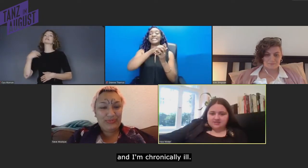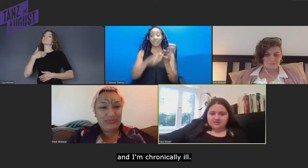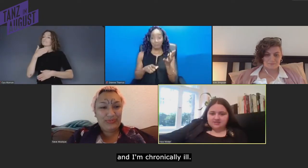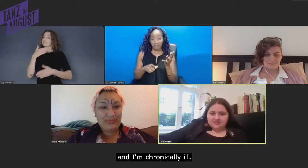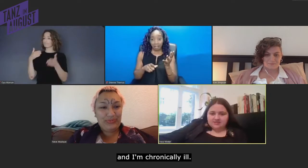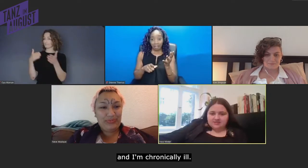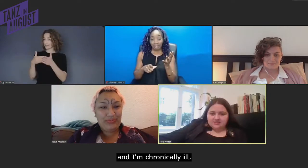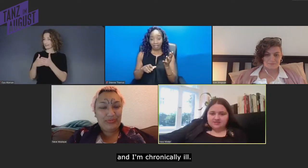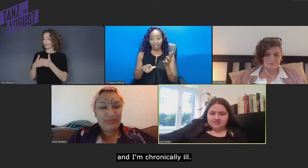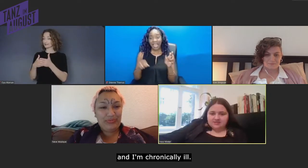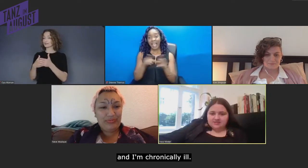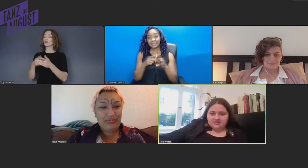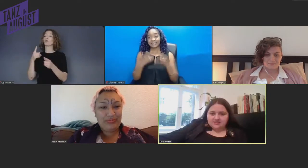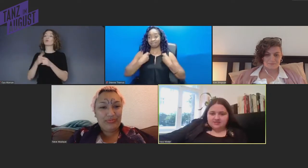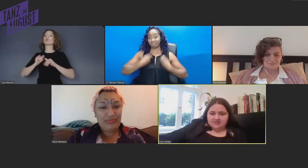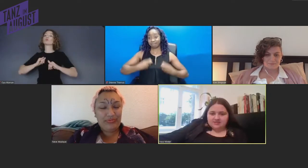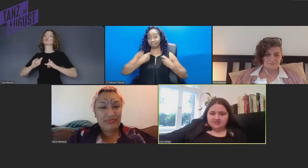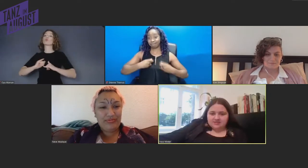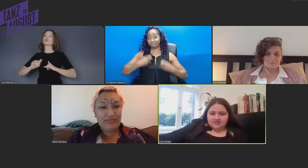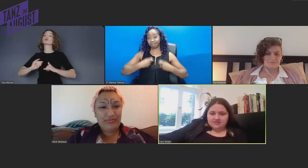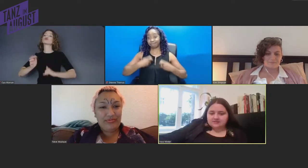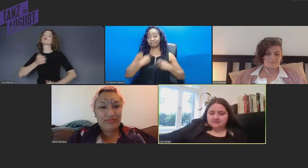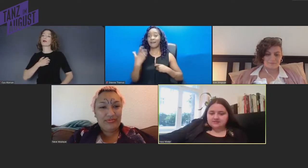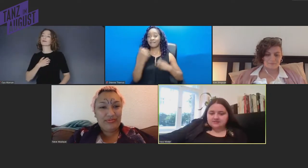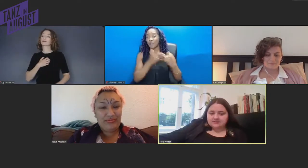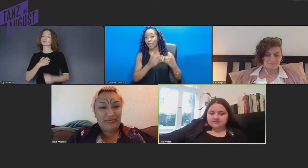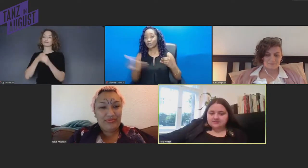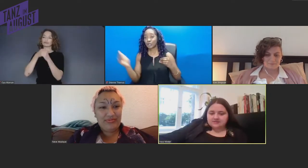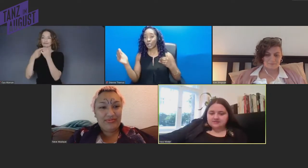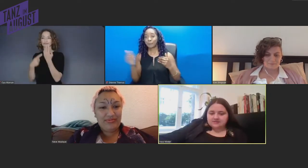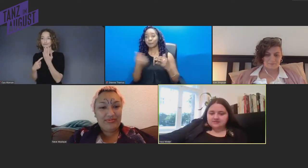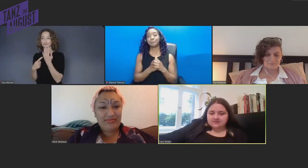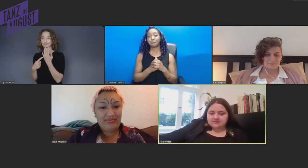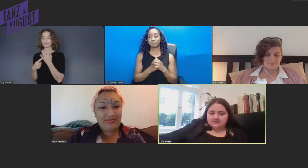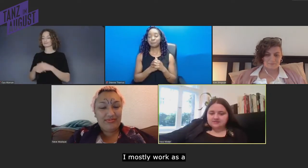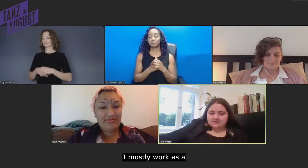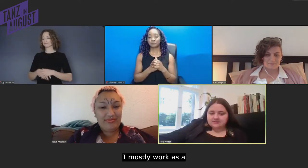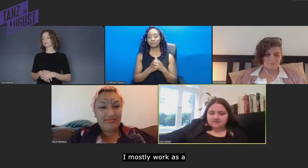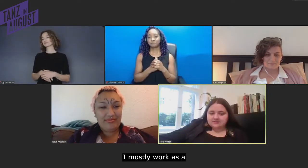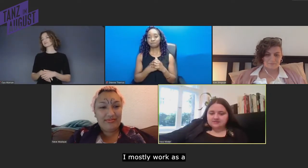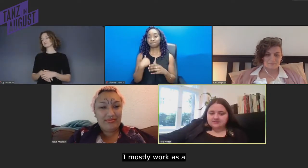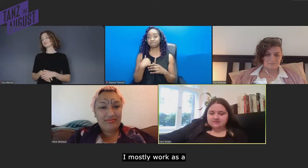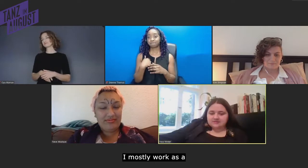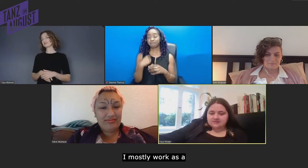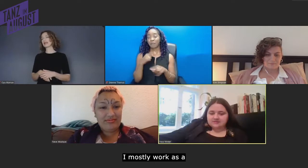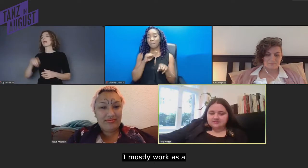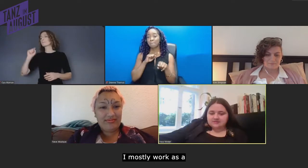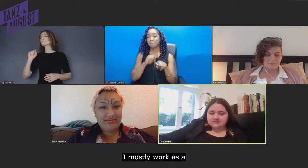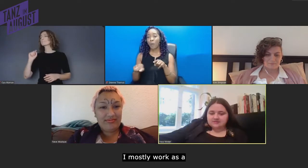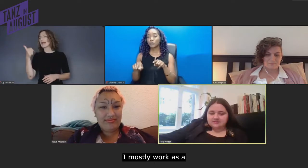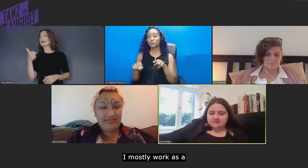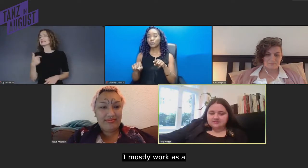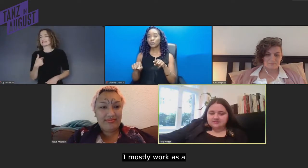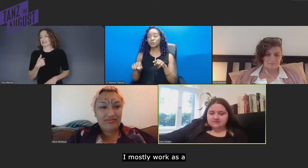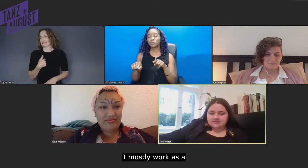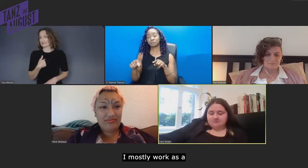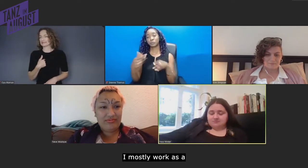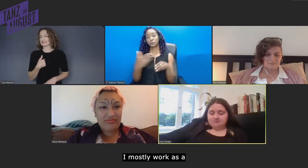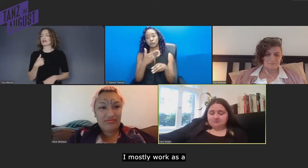I'm chronically ill. And I mostly work as